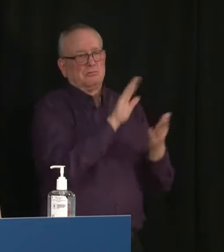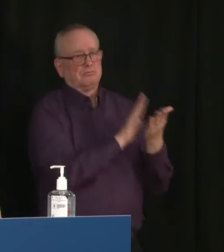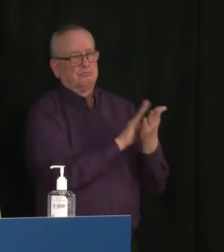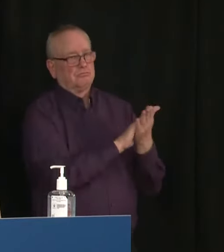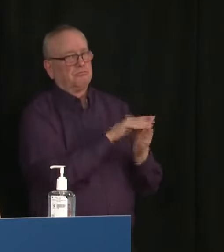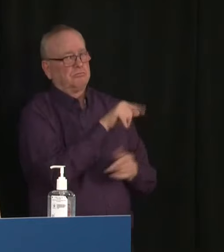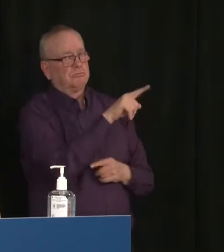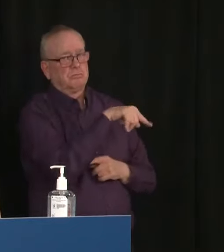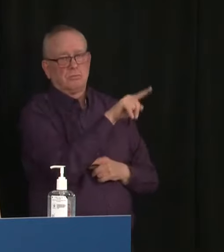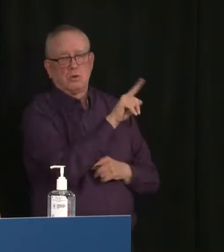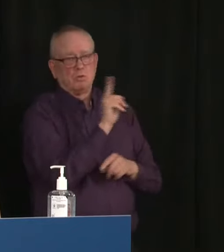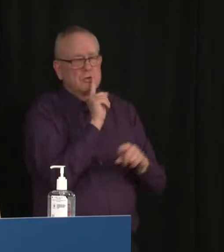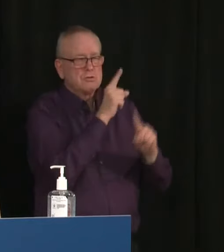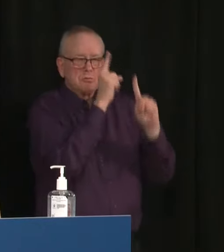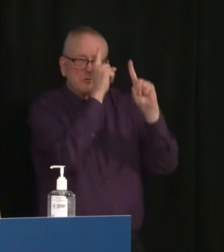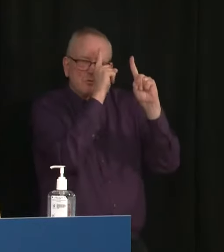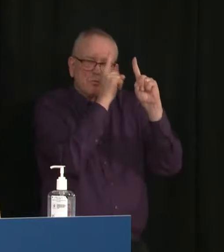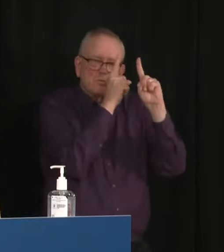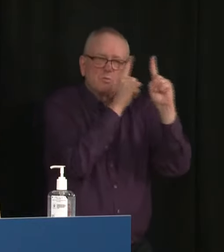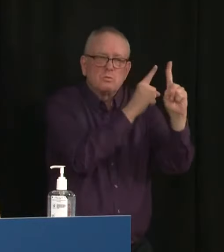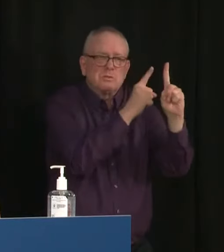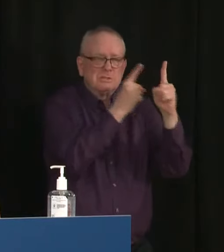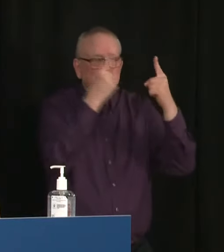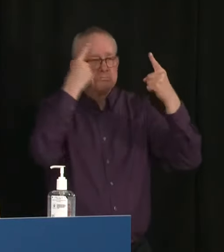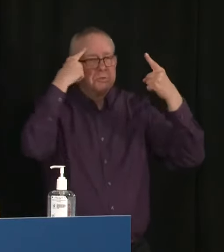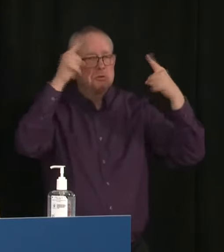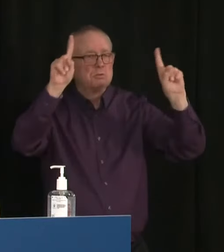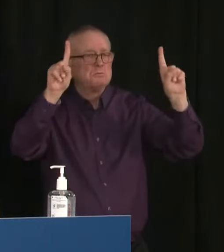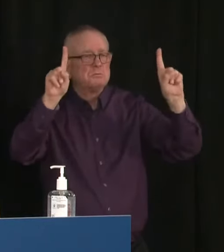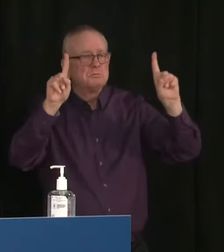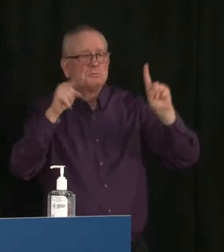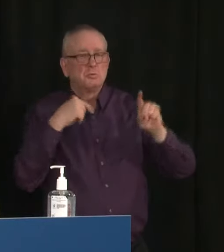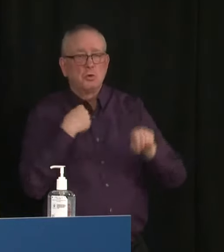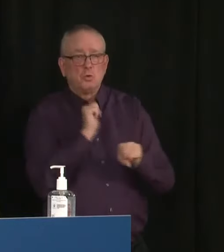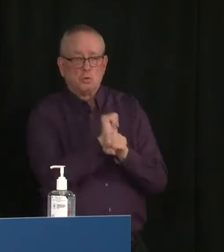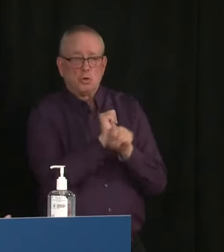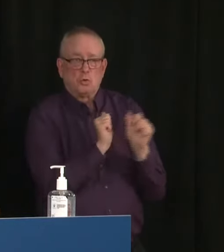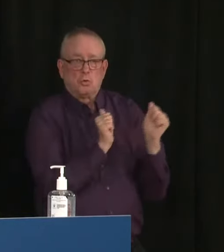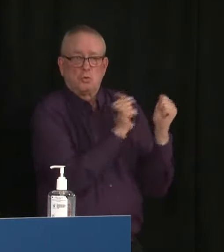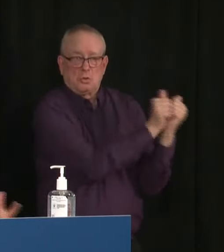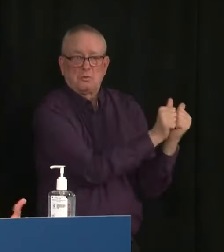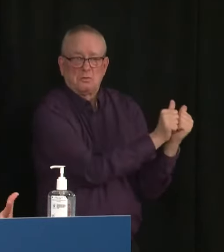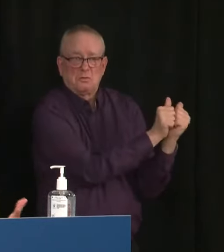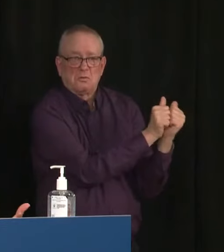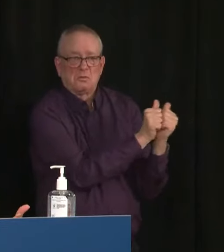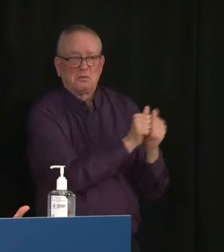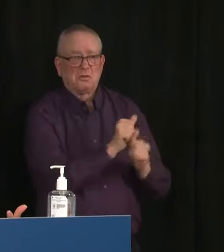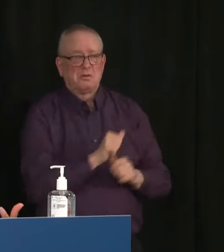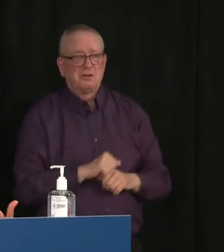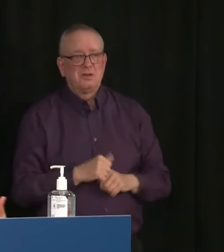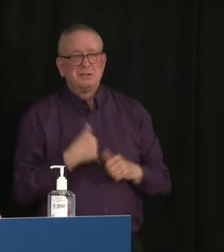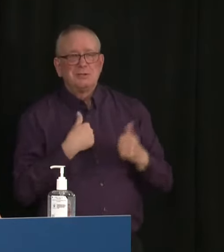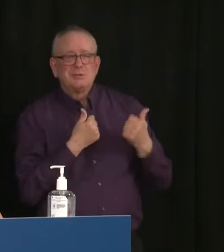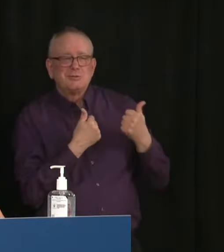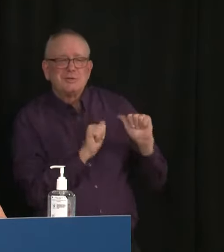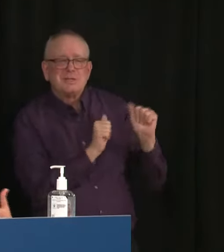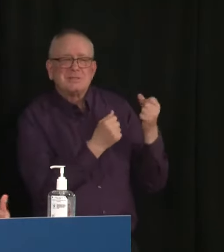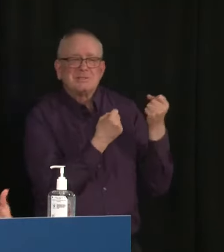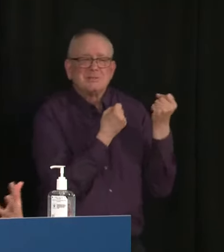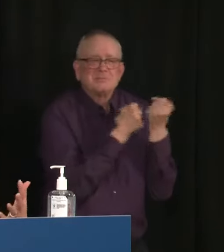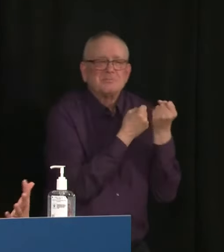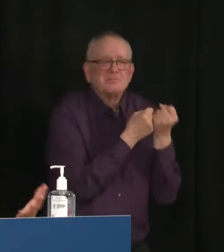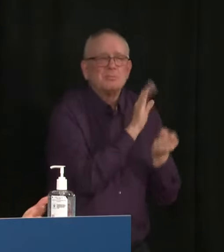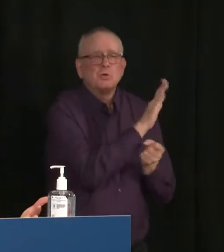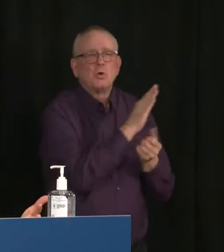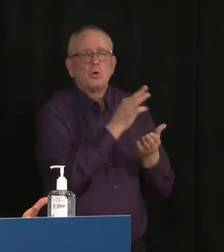target. And we continue to work very closely with AHS to be able to allocate, again, the resources of that contact tracing team to